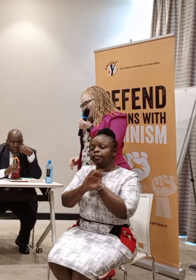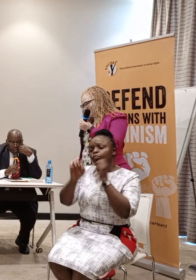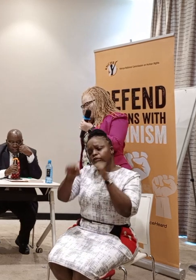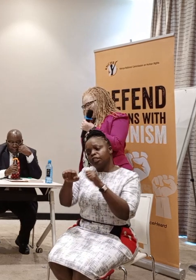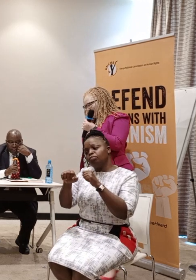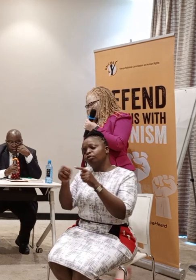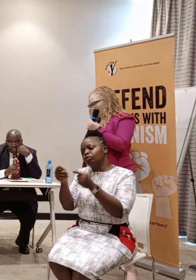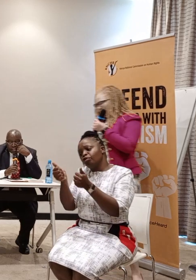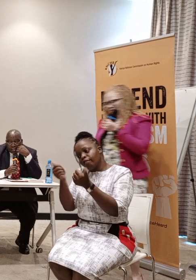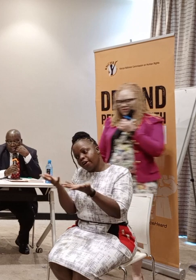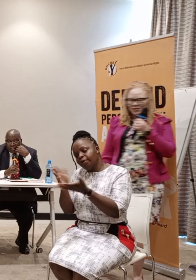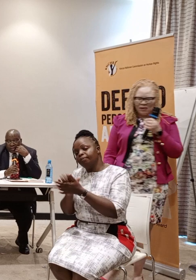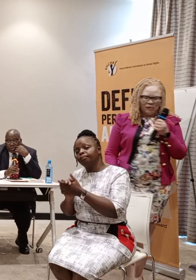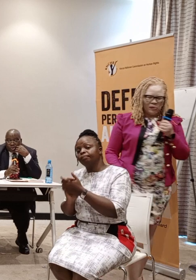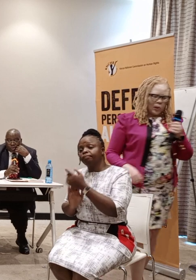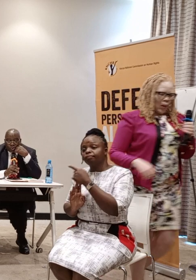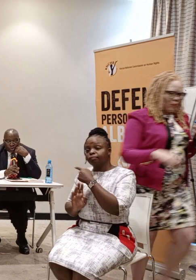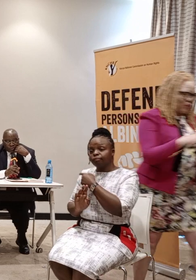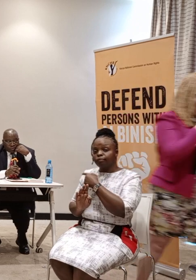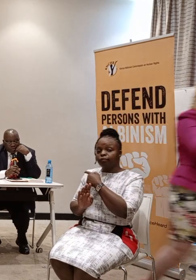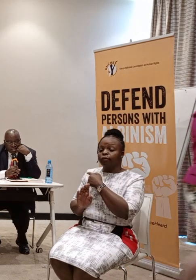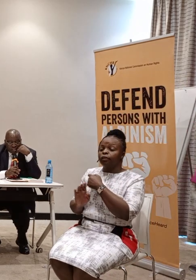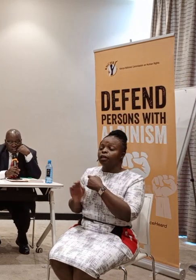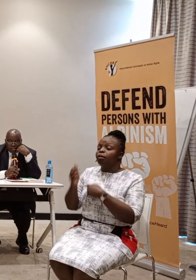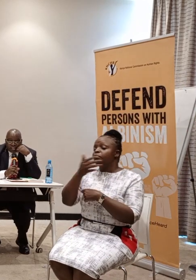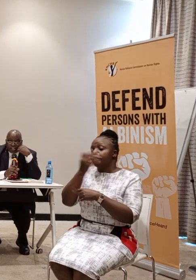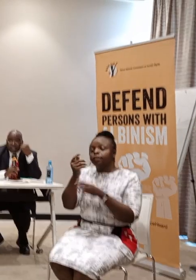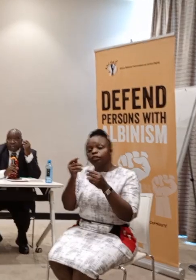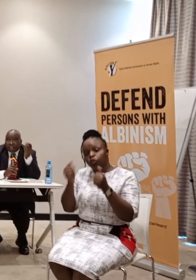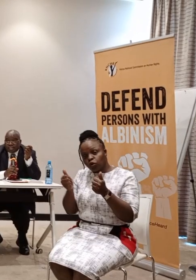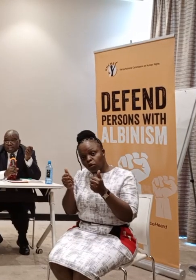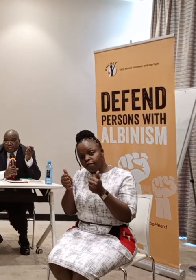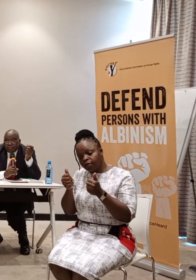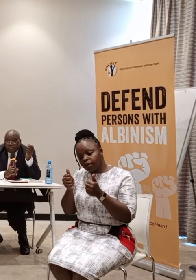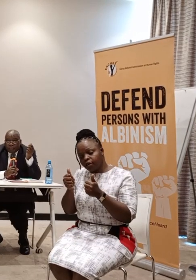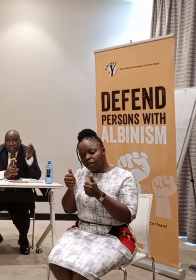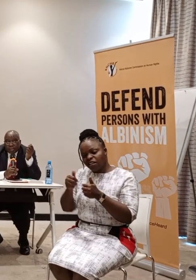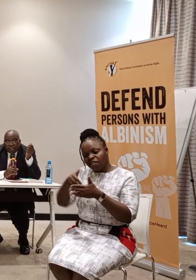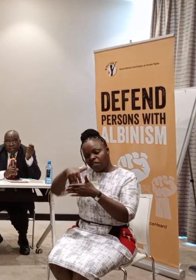I think addressing the root cause of all this is significant,